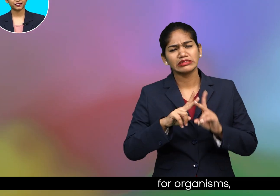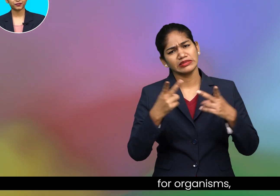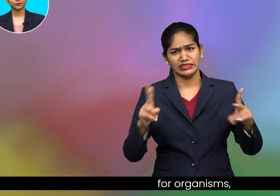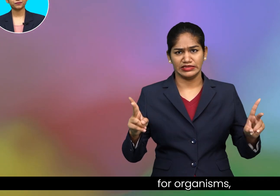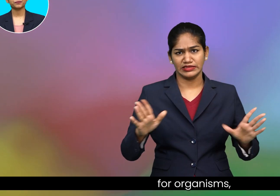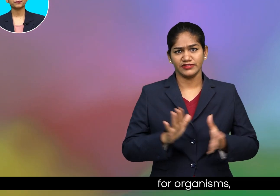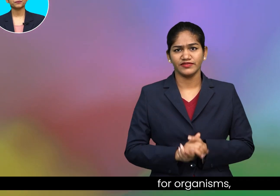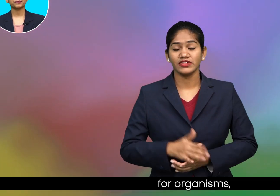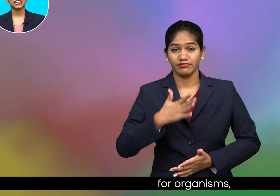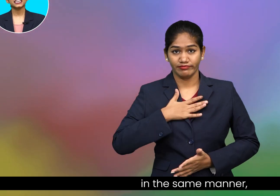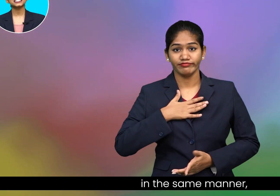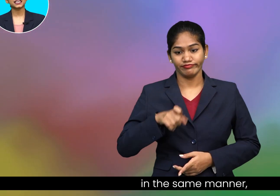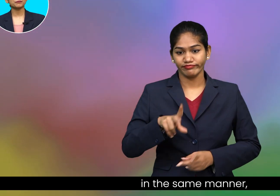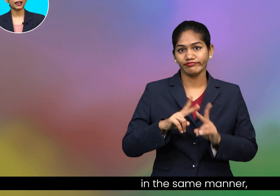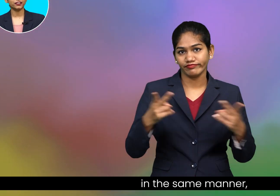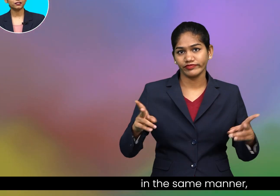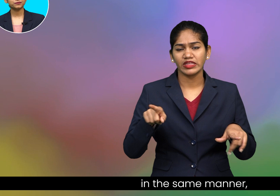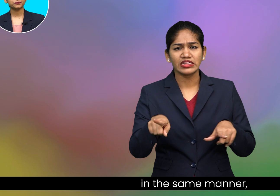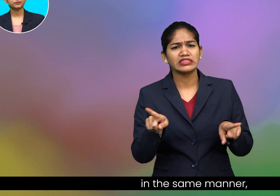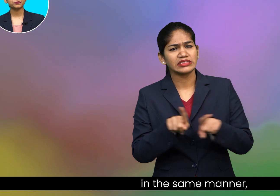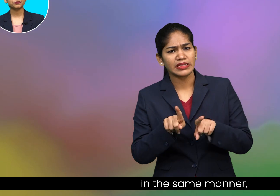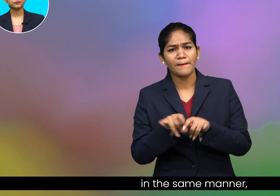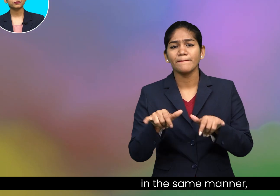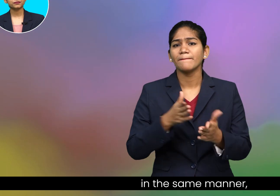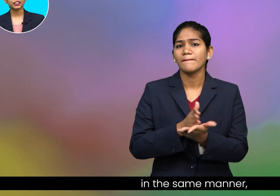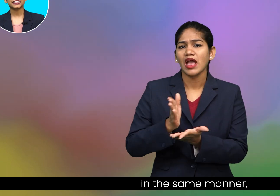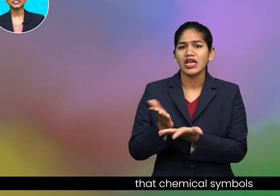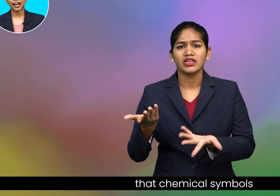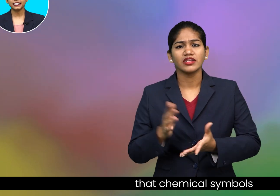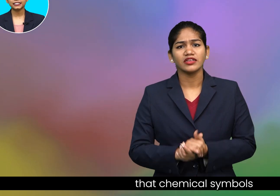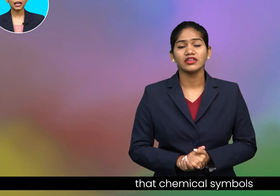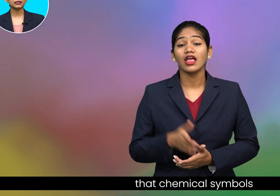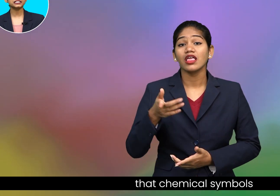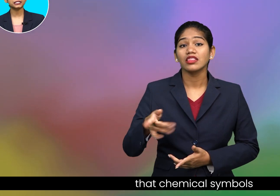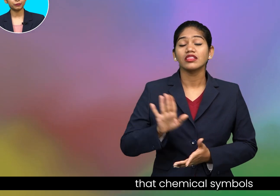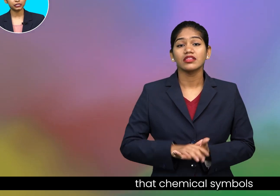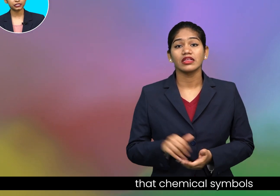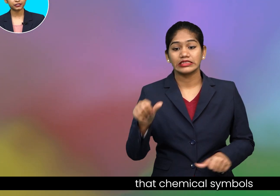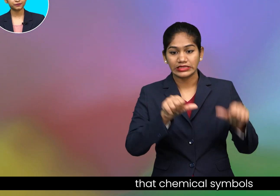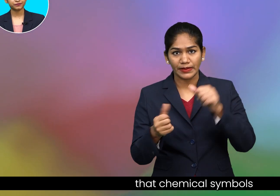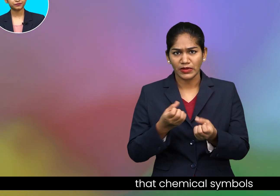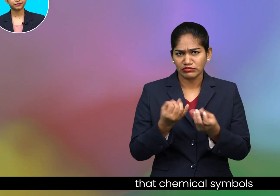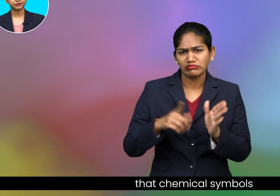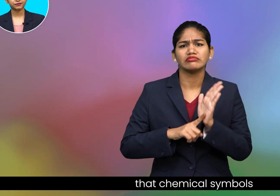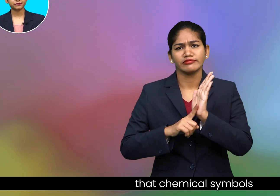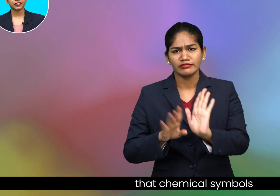In the same manner that chemical symbols